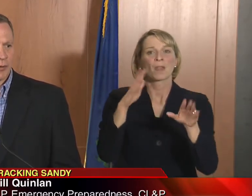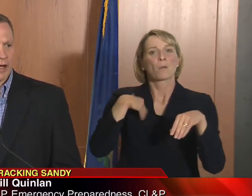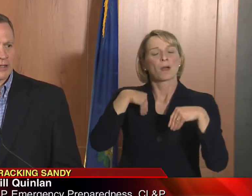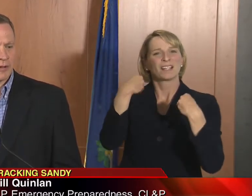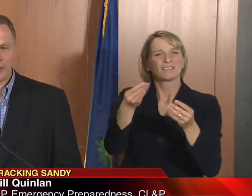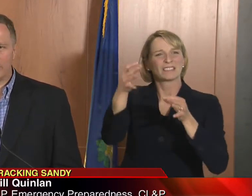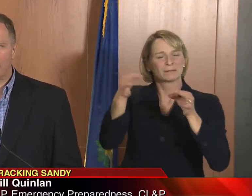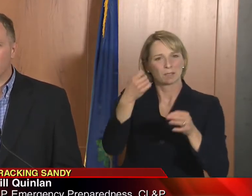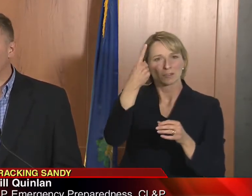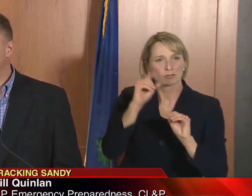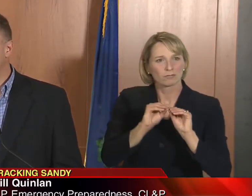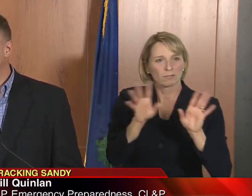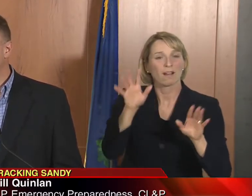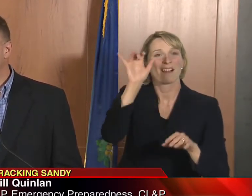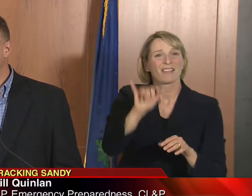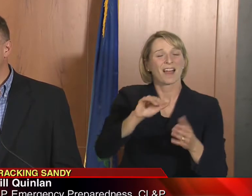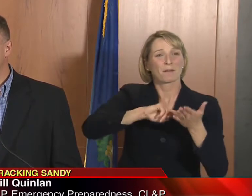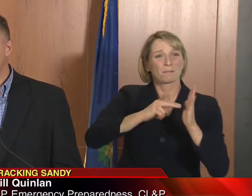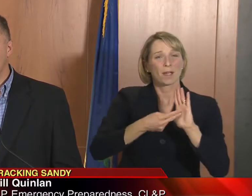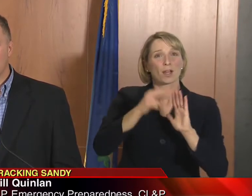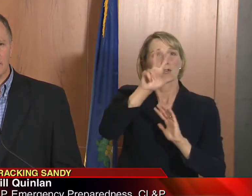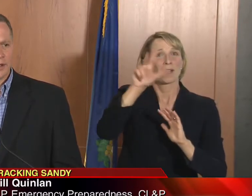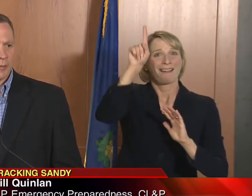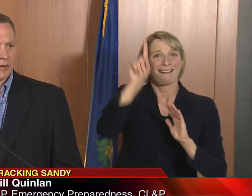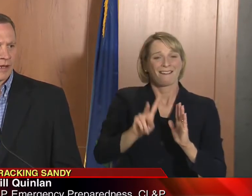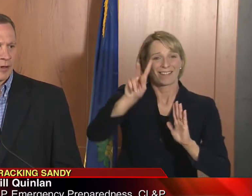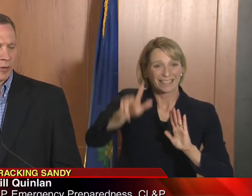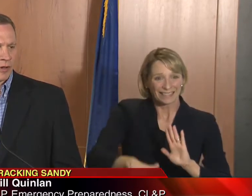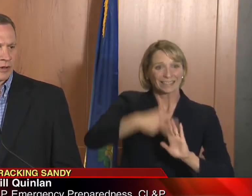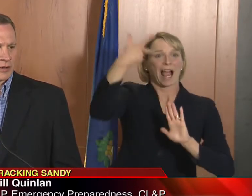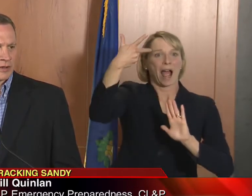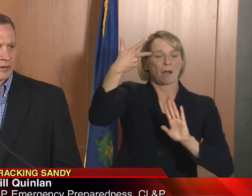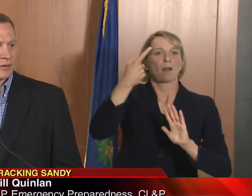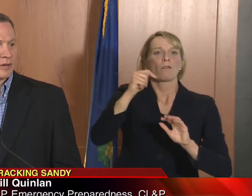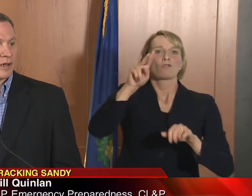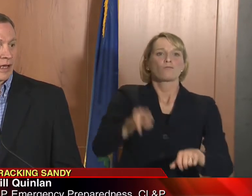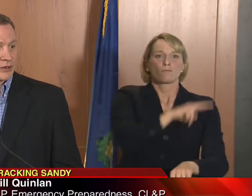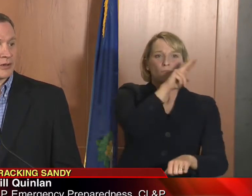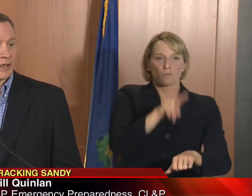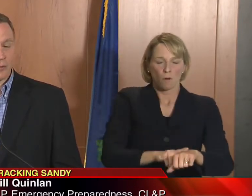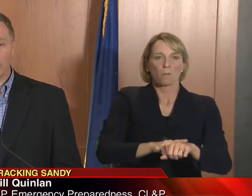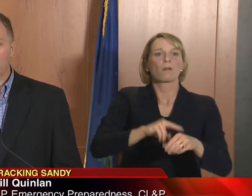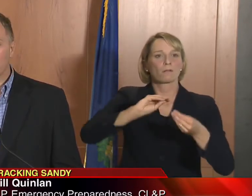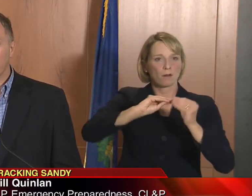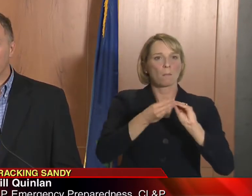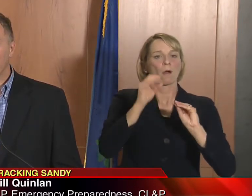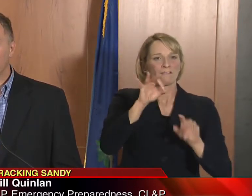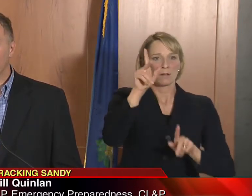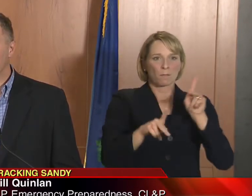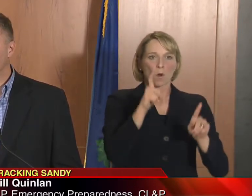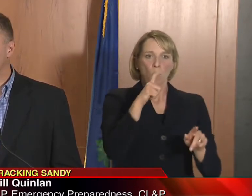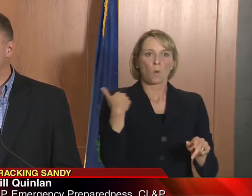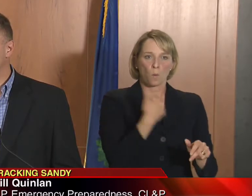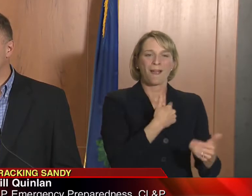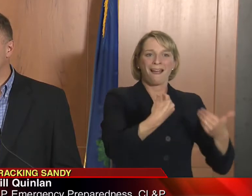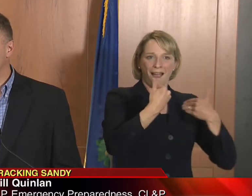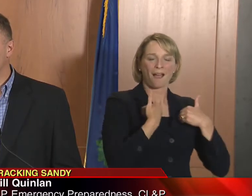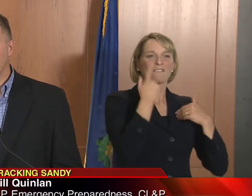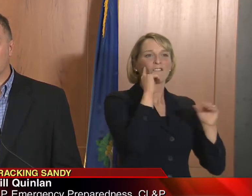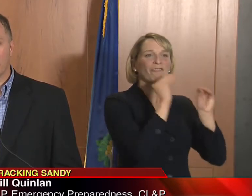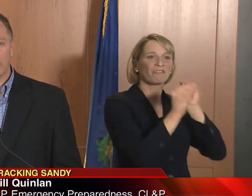that's approximately 3.5 times the number of line workers, external line workers, we had available prior to